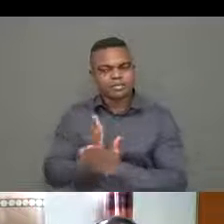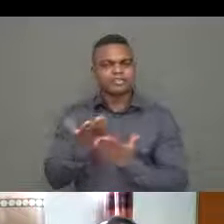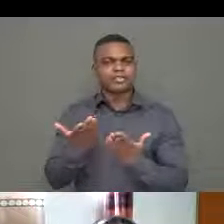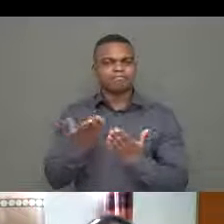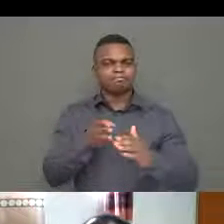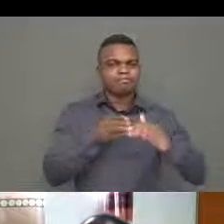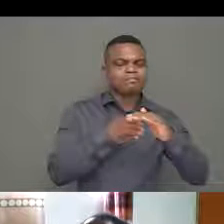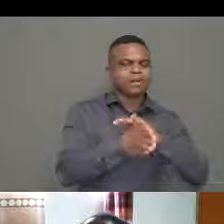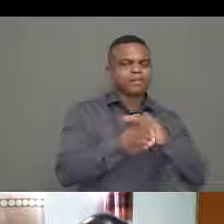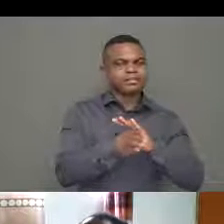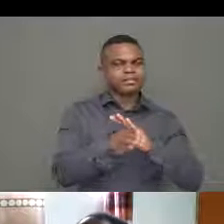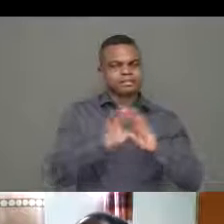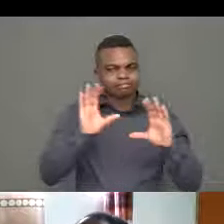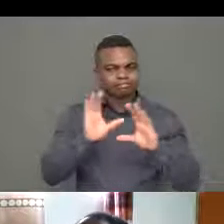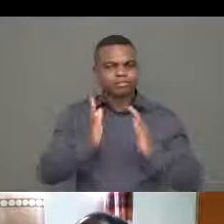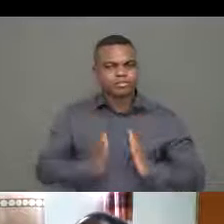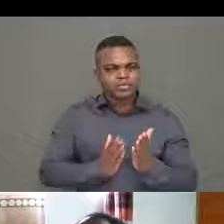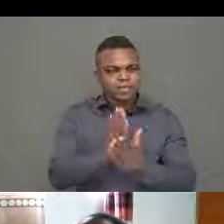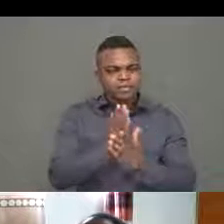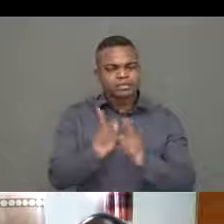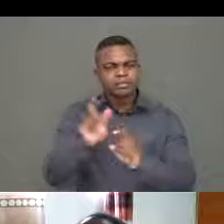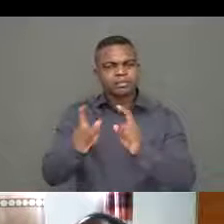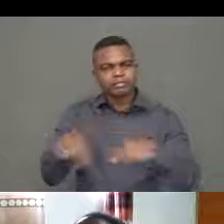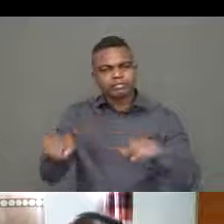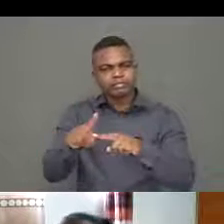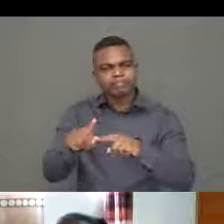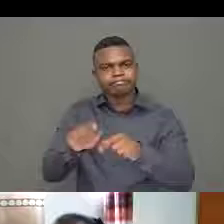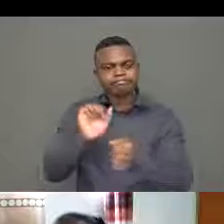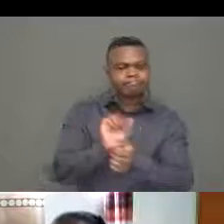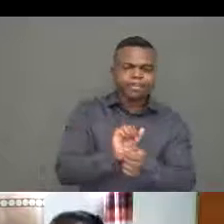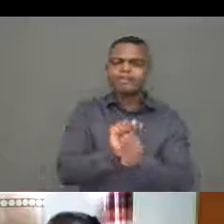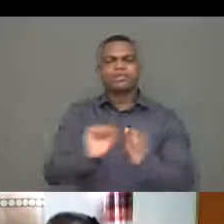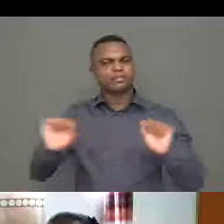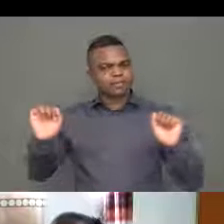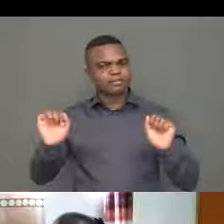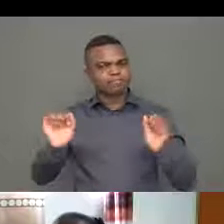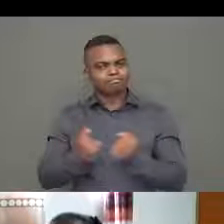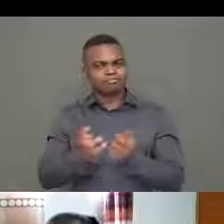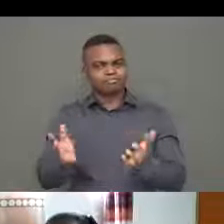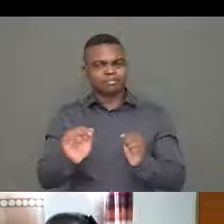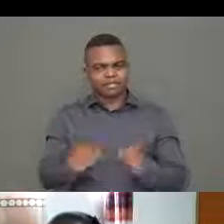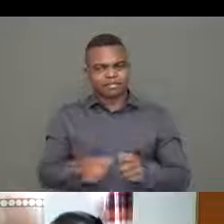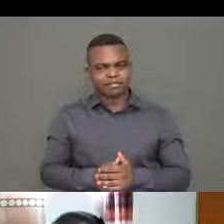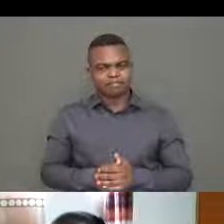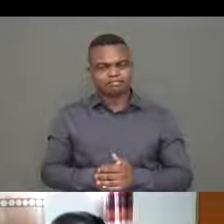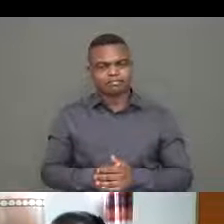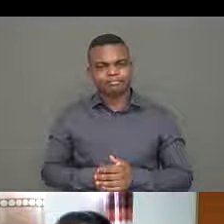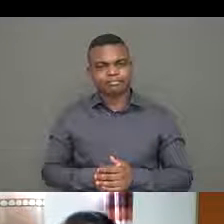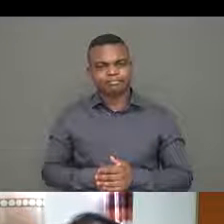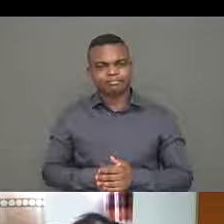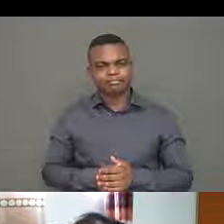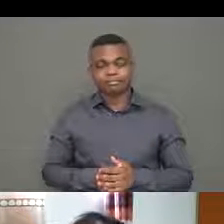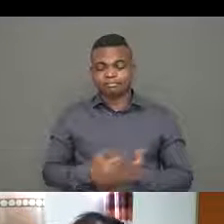VC representatives, they undertake the roles of being the liaison officers between Viates